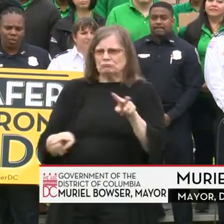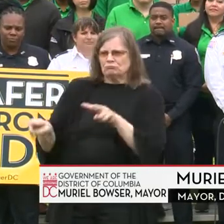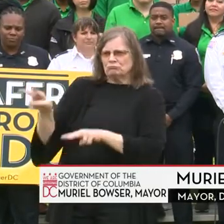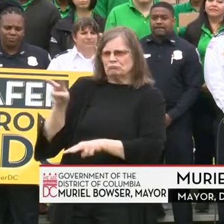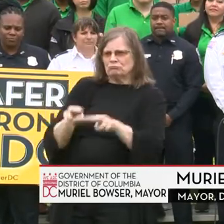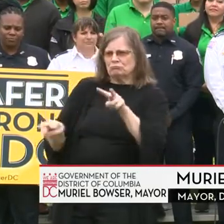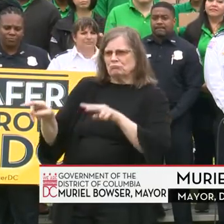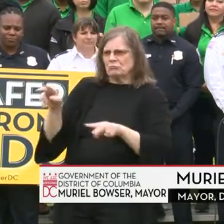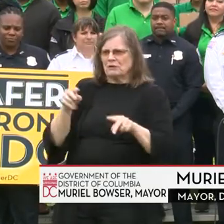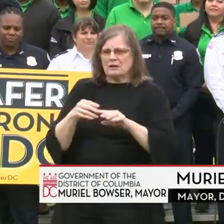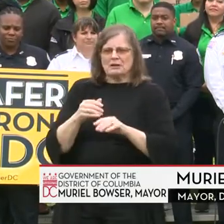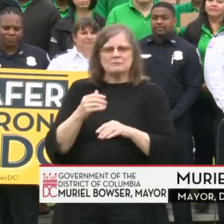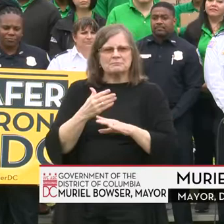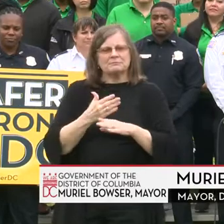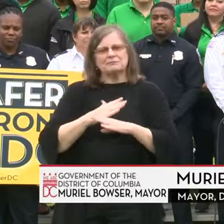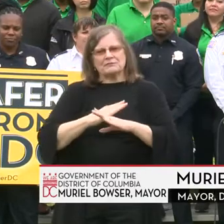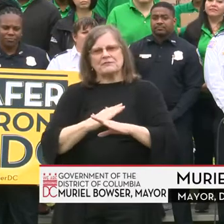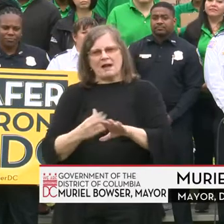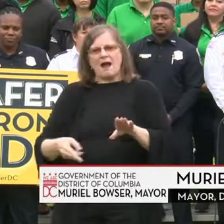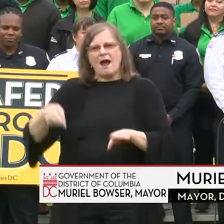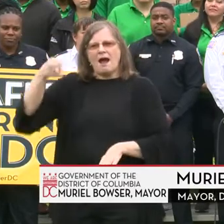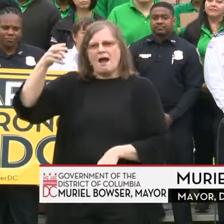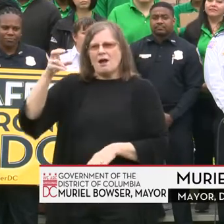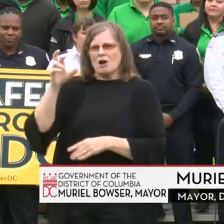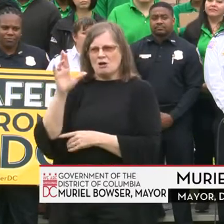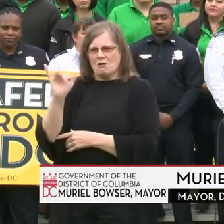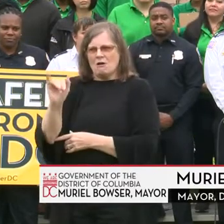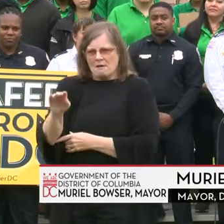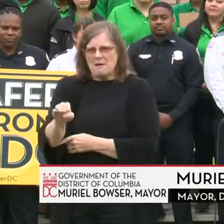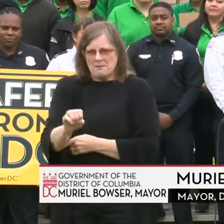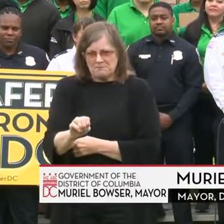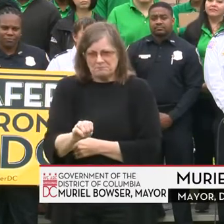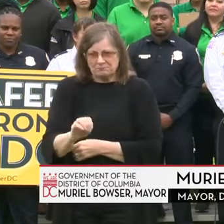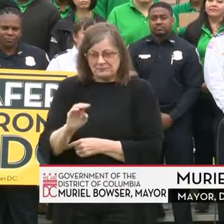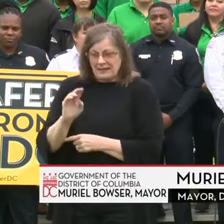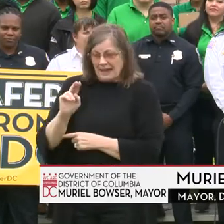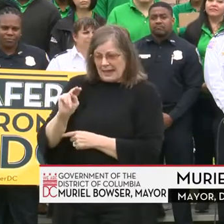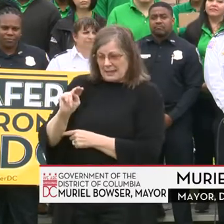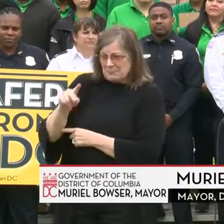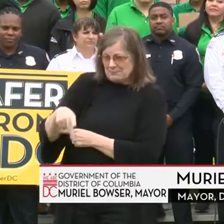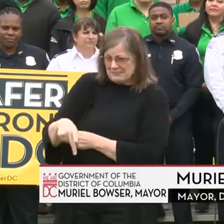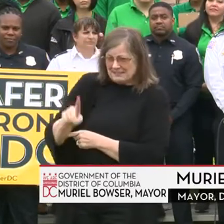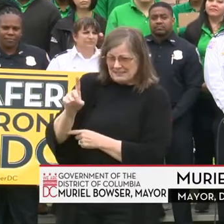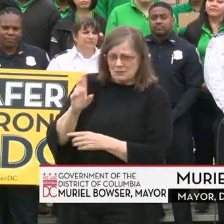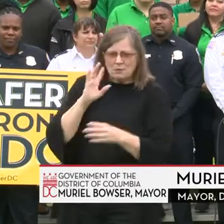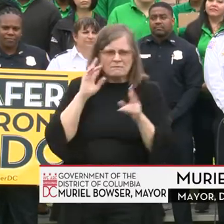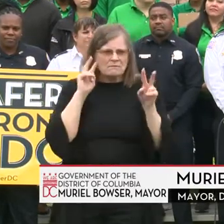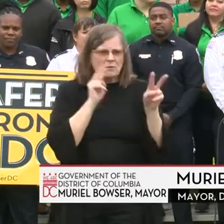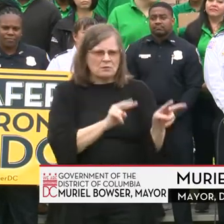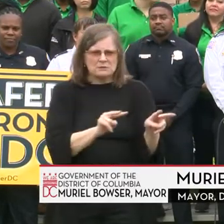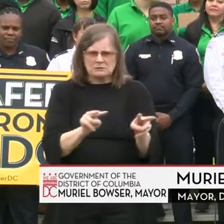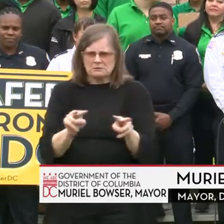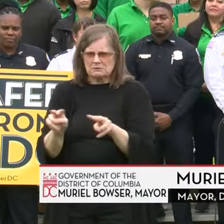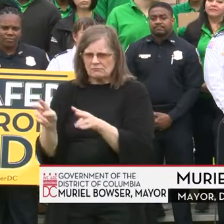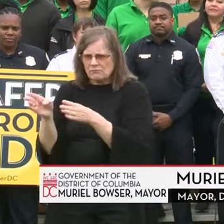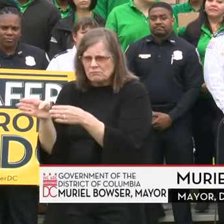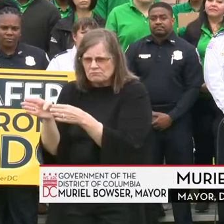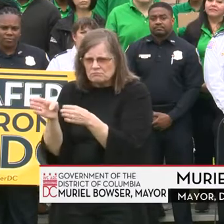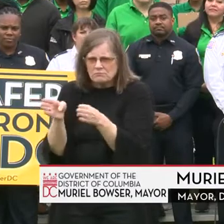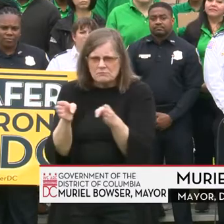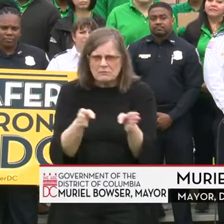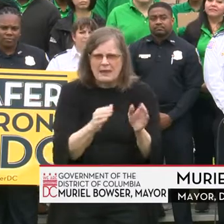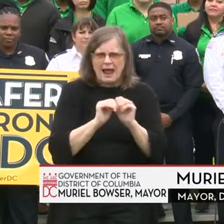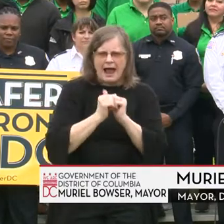of violent crime. And MPD is also focused on how we are working